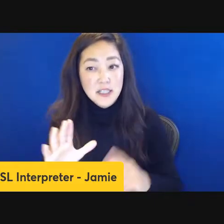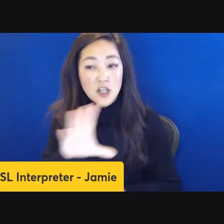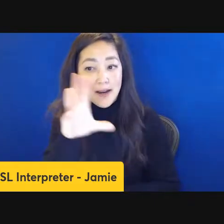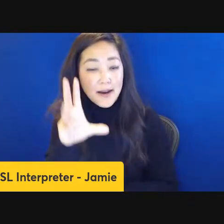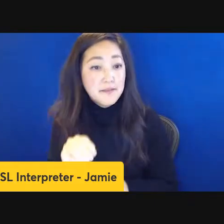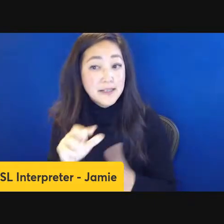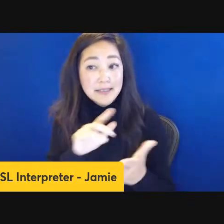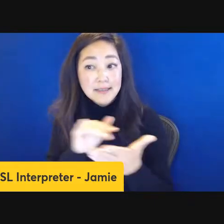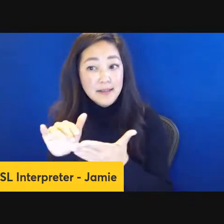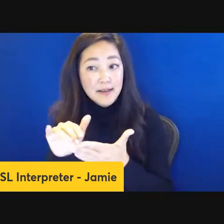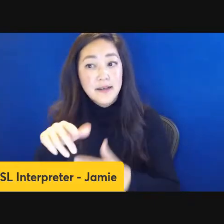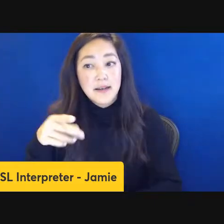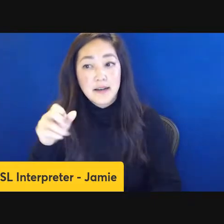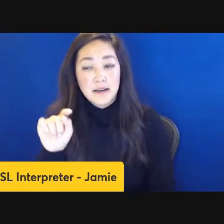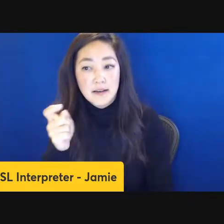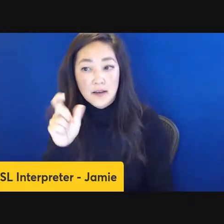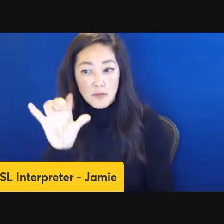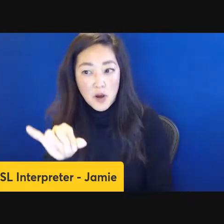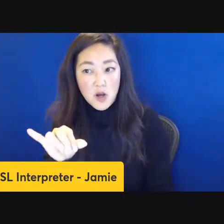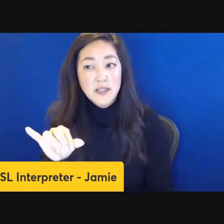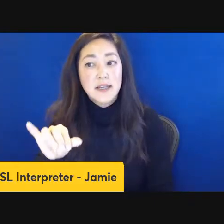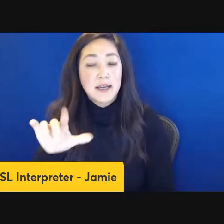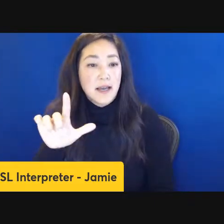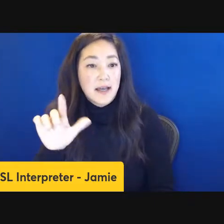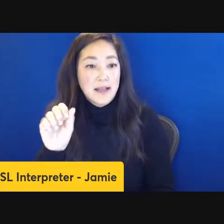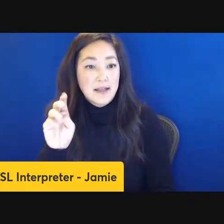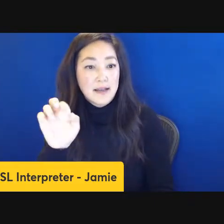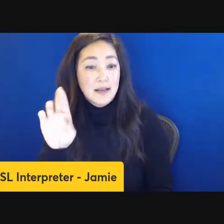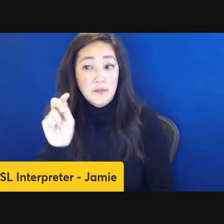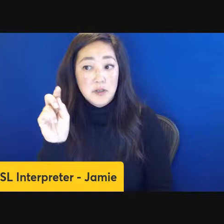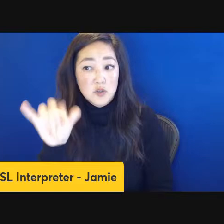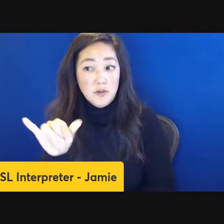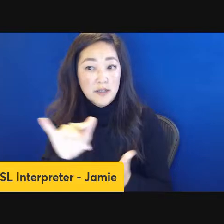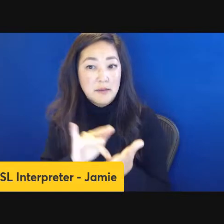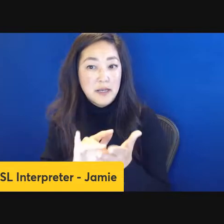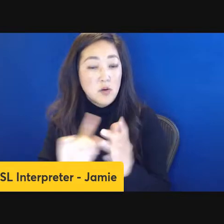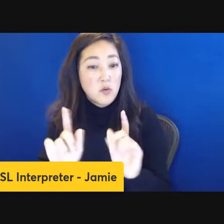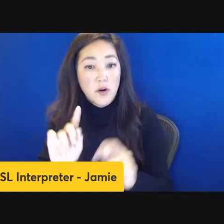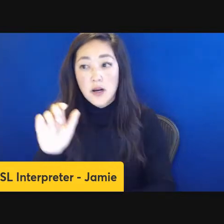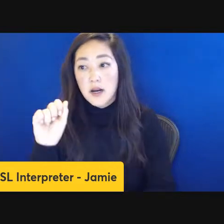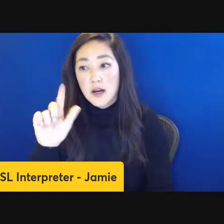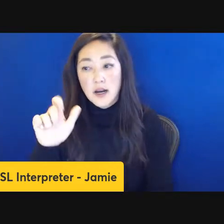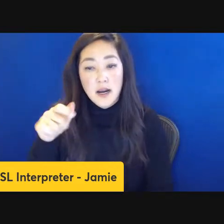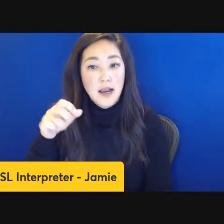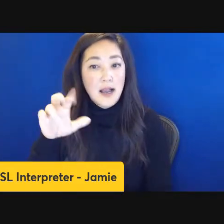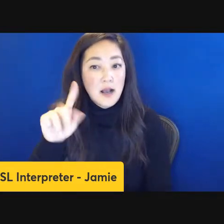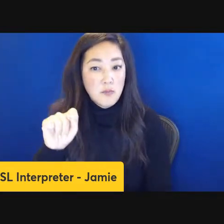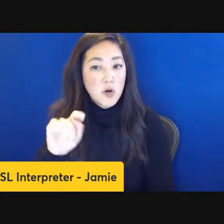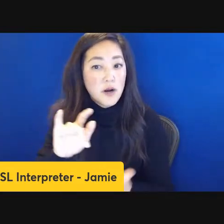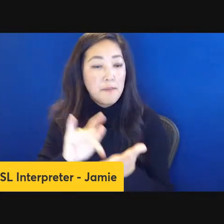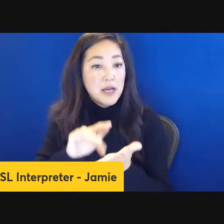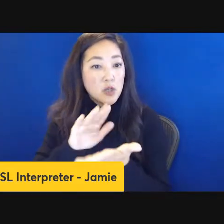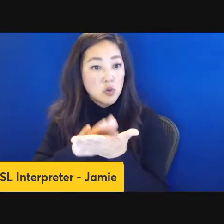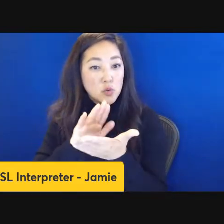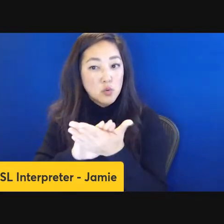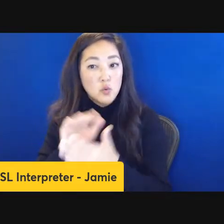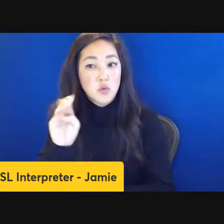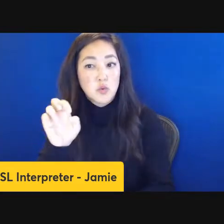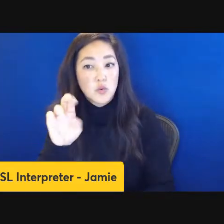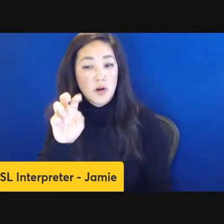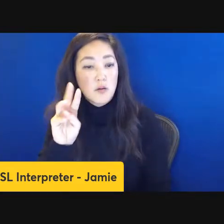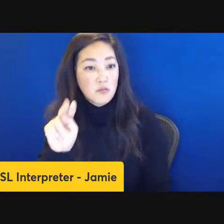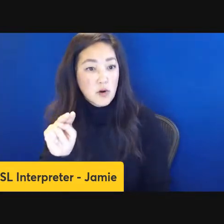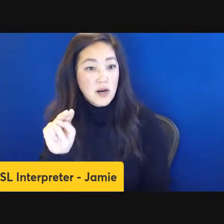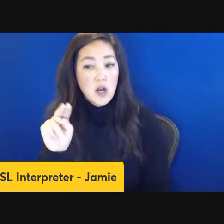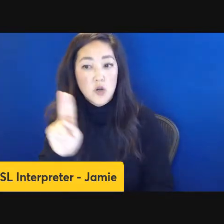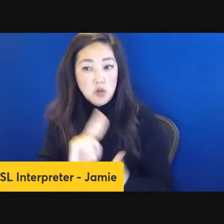Pathology and Laboratory Medicine at the Albert Medical School of Braun University and a member